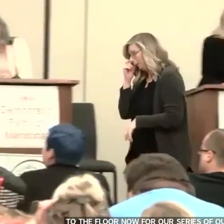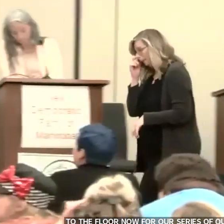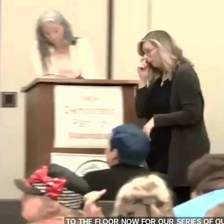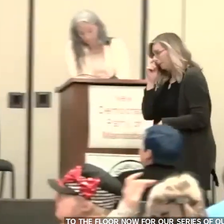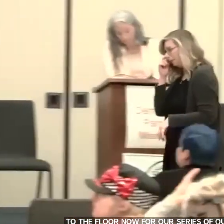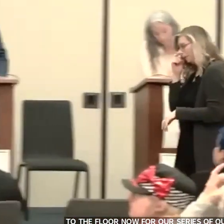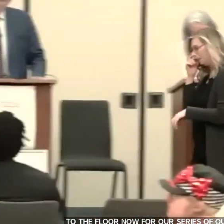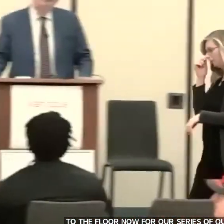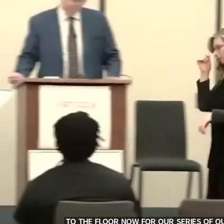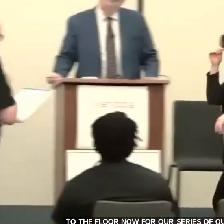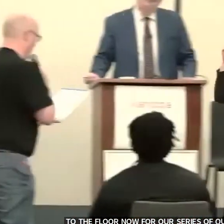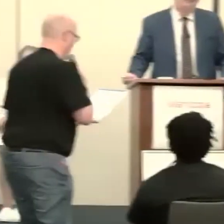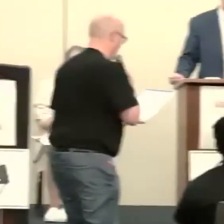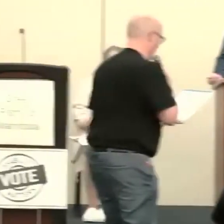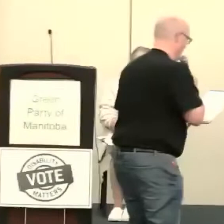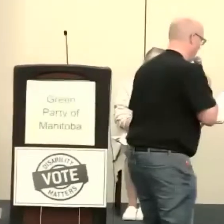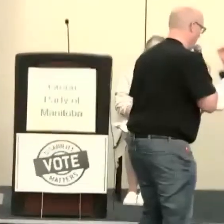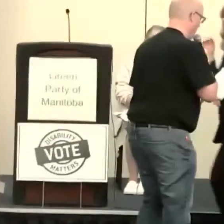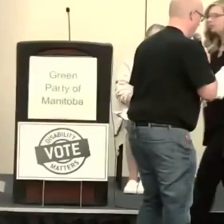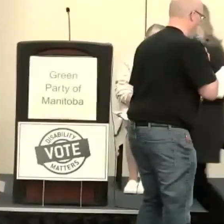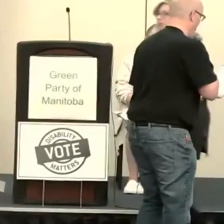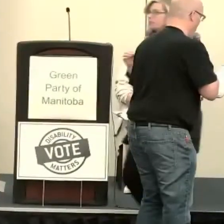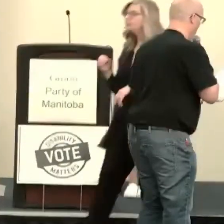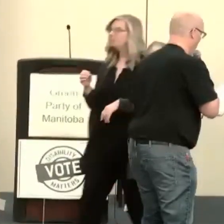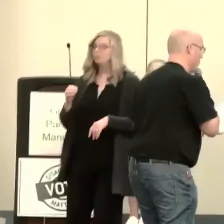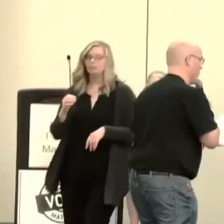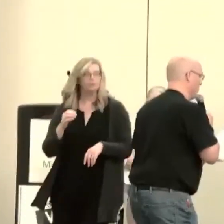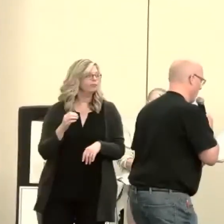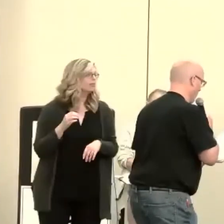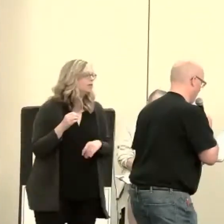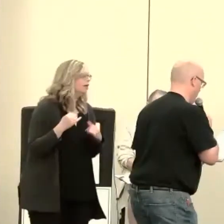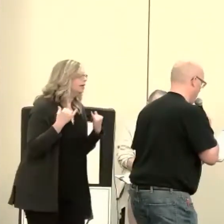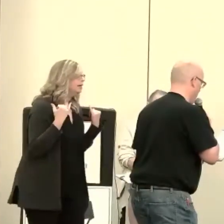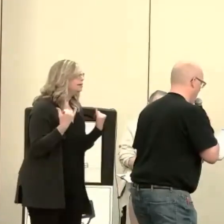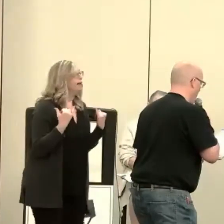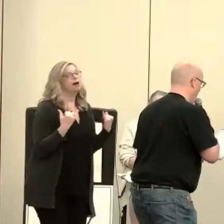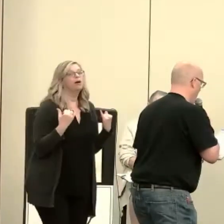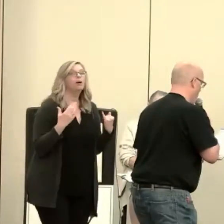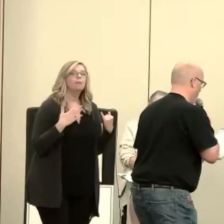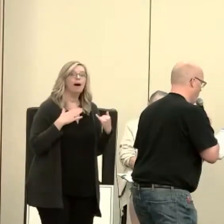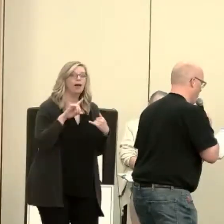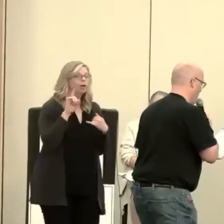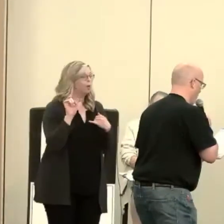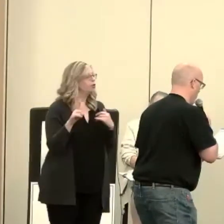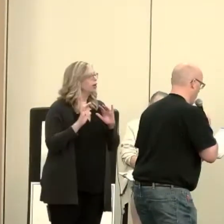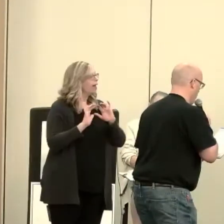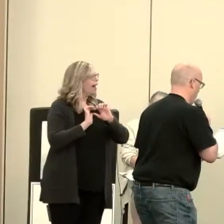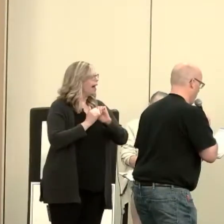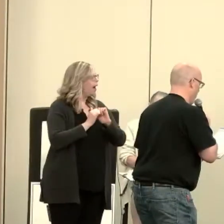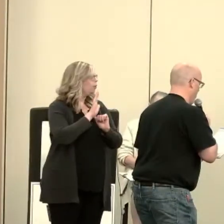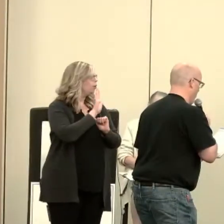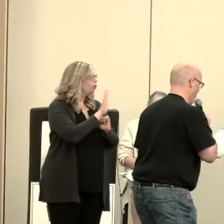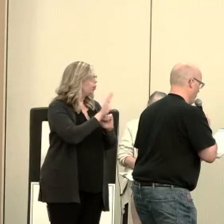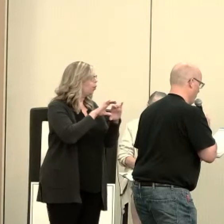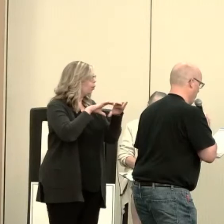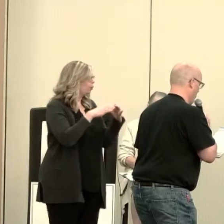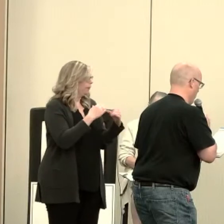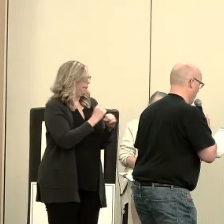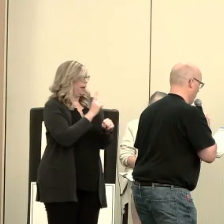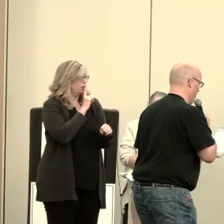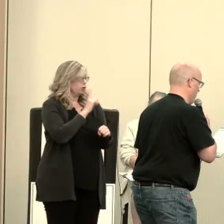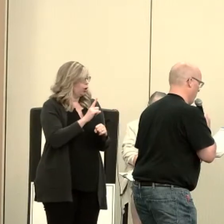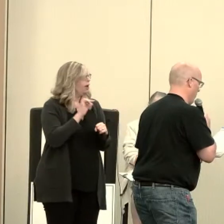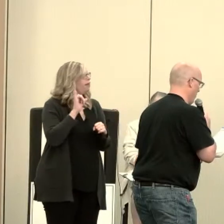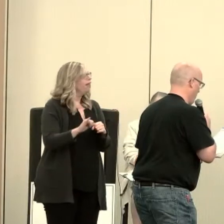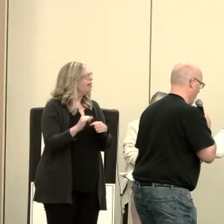Cerebral Palsy Association of Manitoba. My questions are, how will your party ensure that the participants